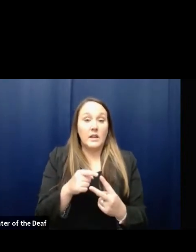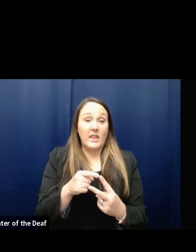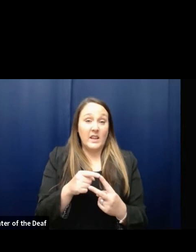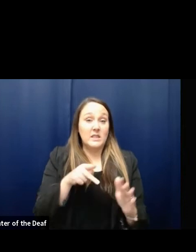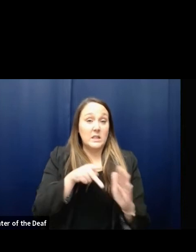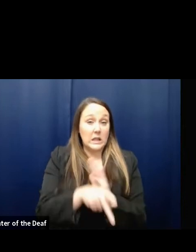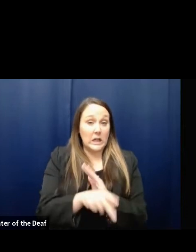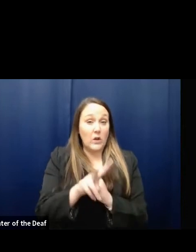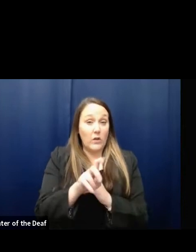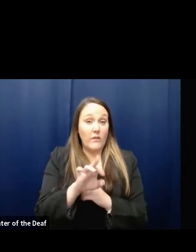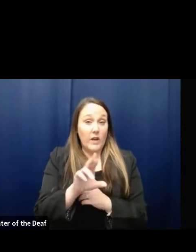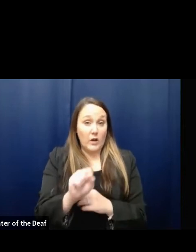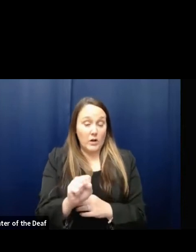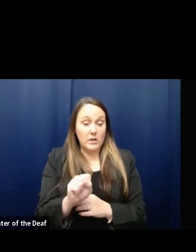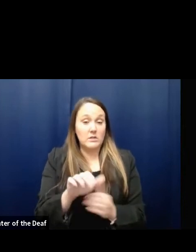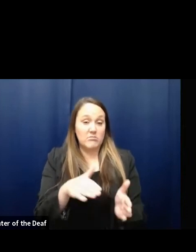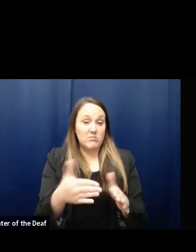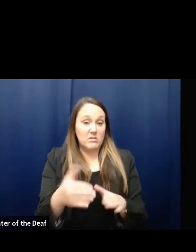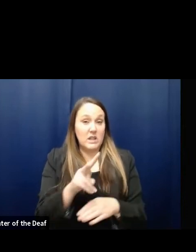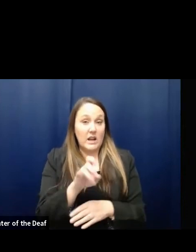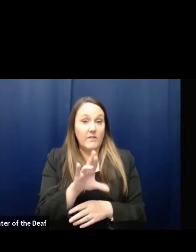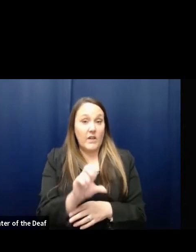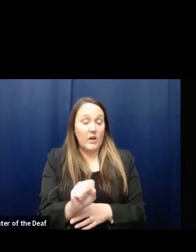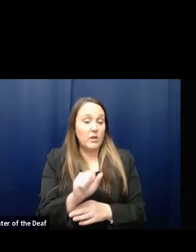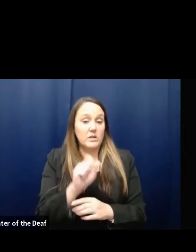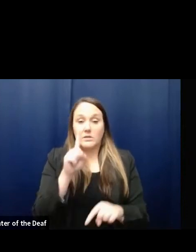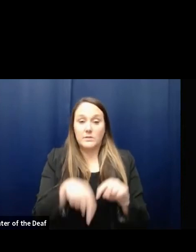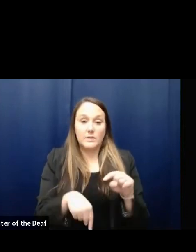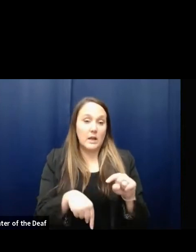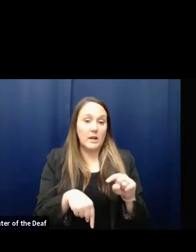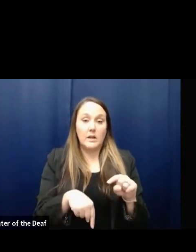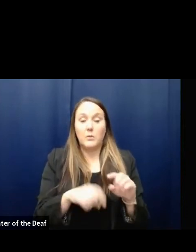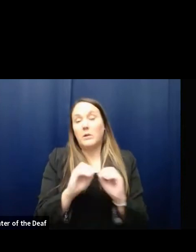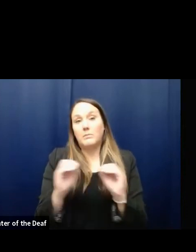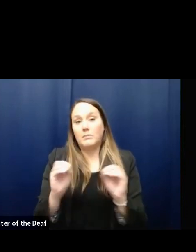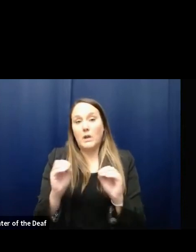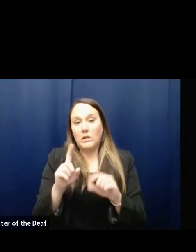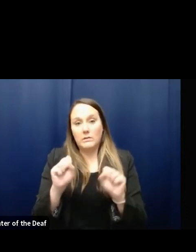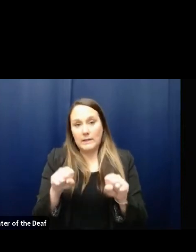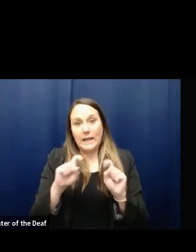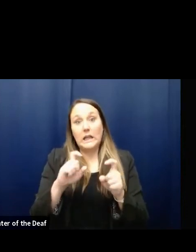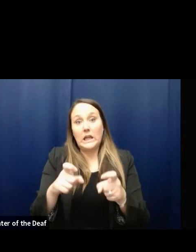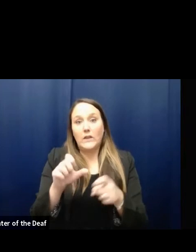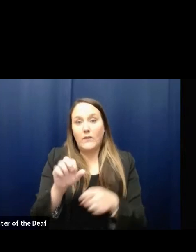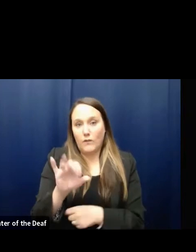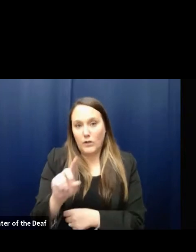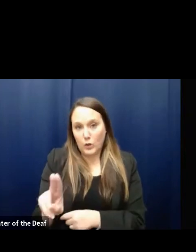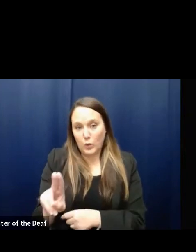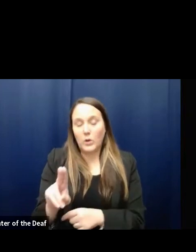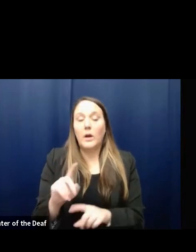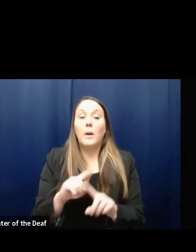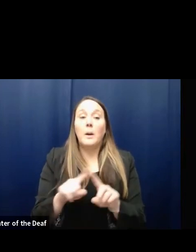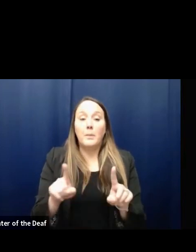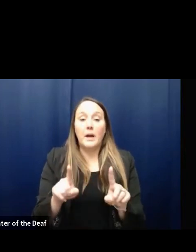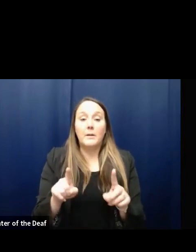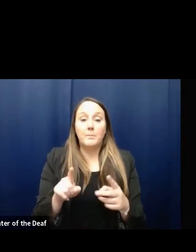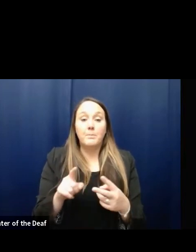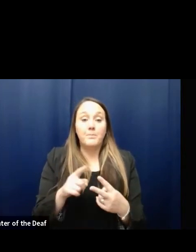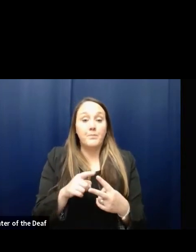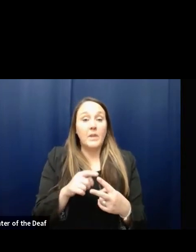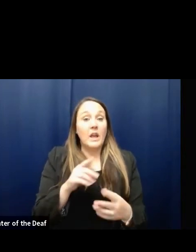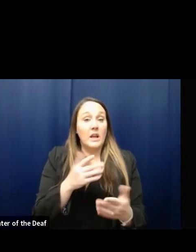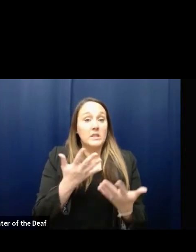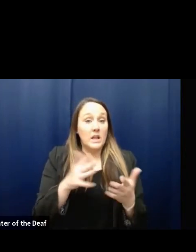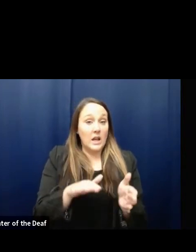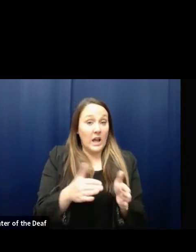virus, and it cannot at all. Actually, none of them can give you the flu. So it's a killed